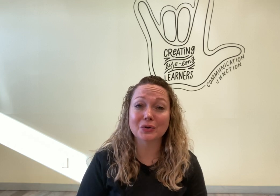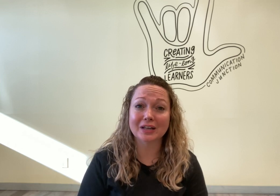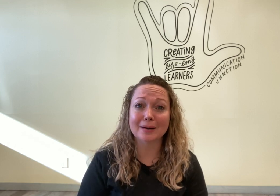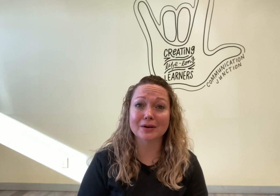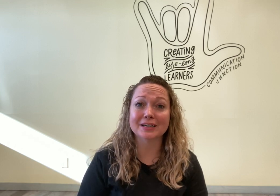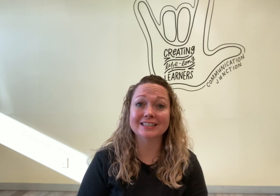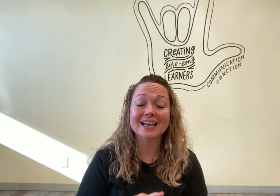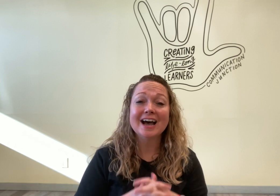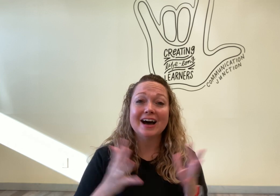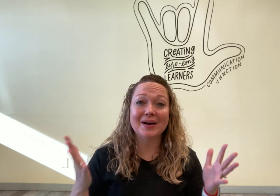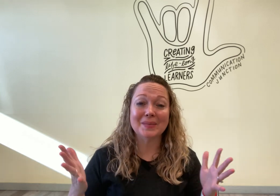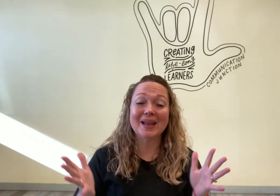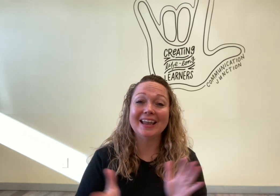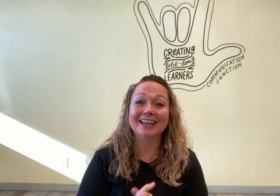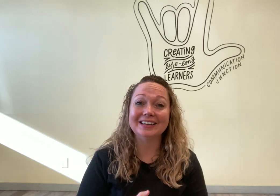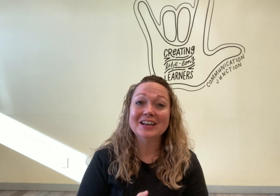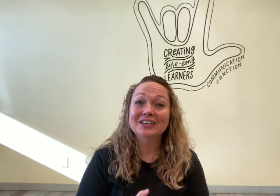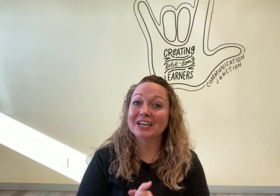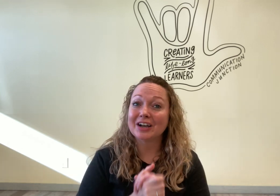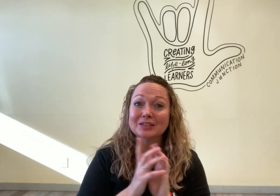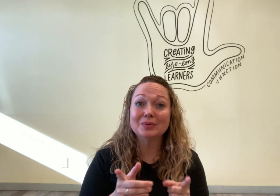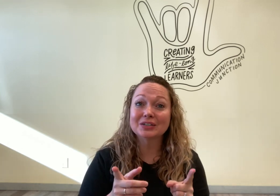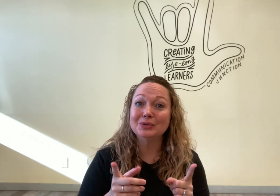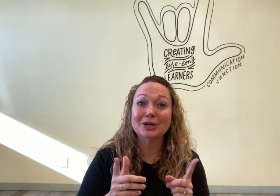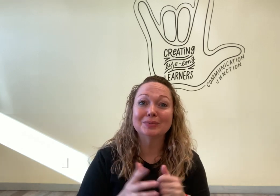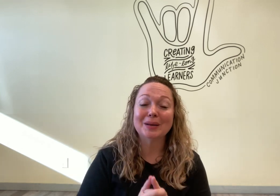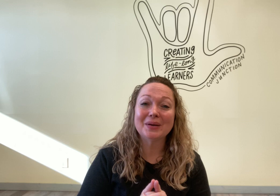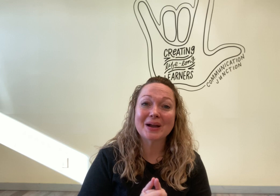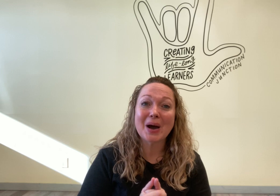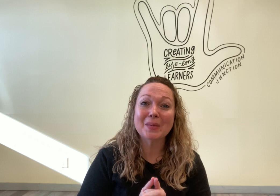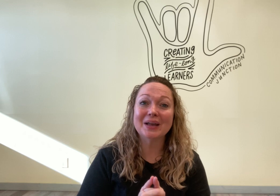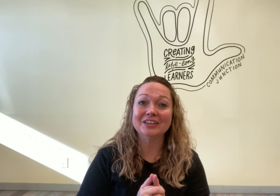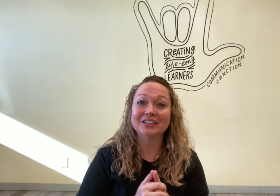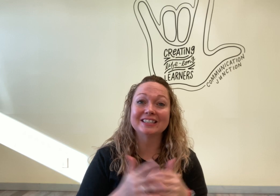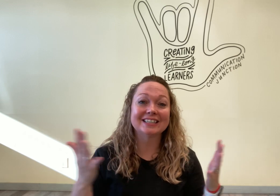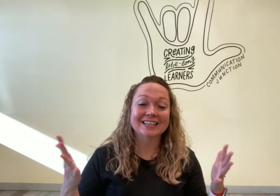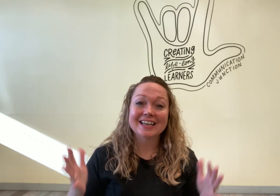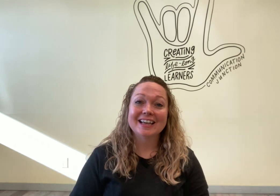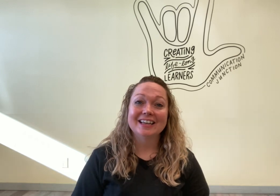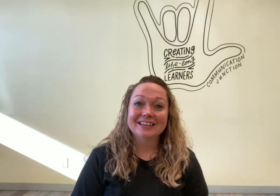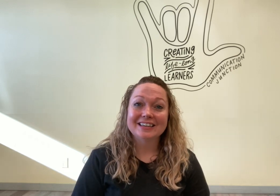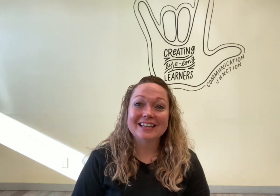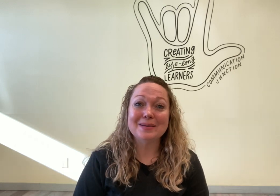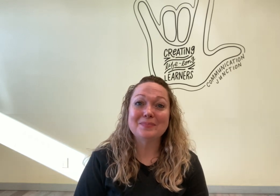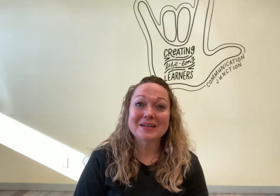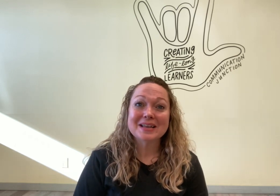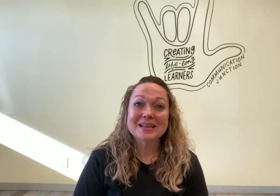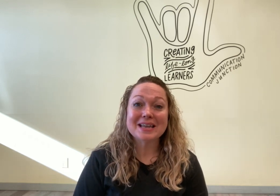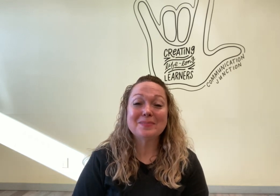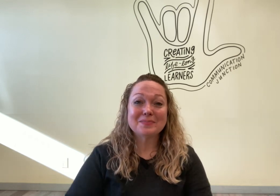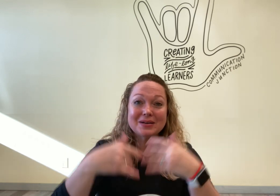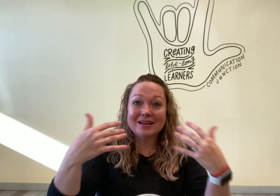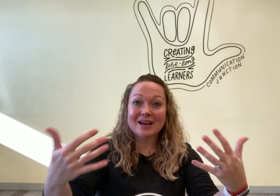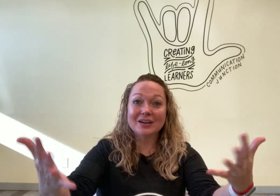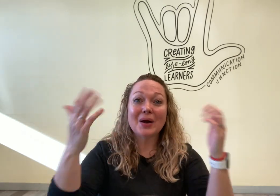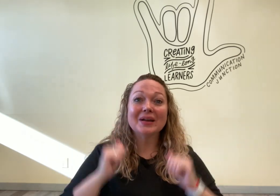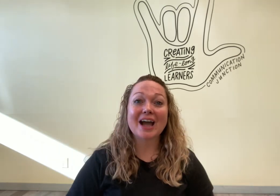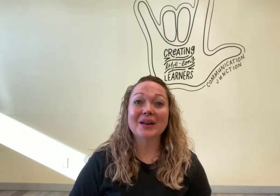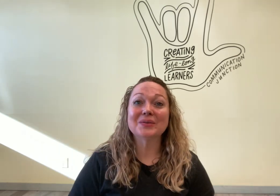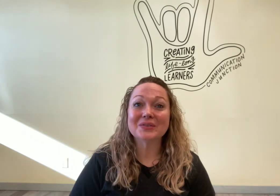local libraries and check out some books, do curbside pickup, and just keep going out and reading